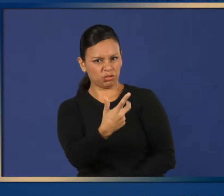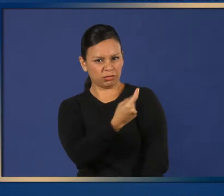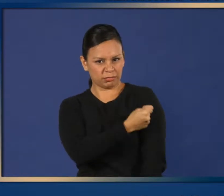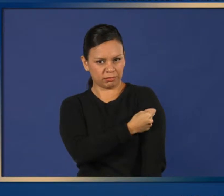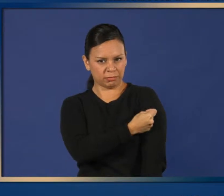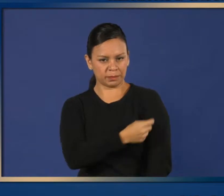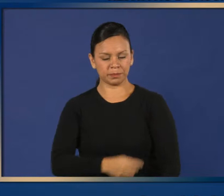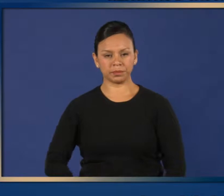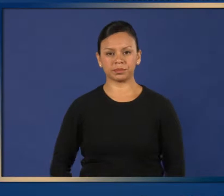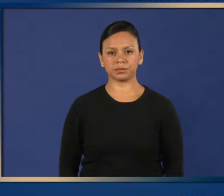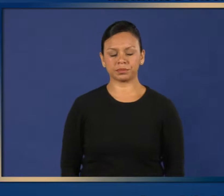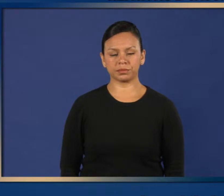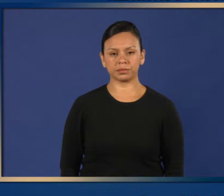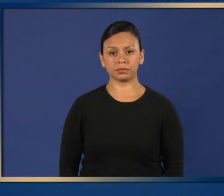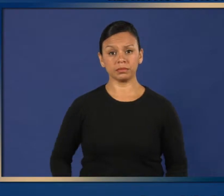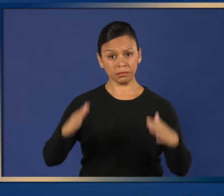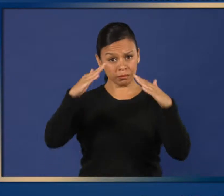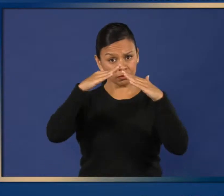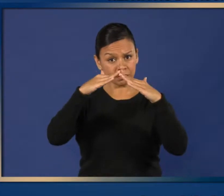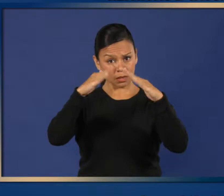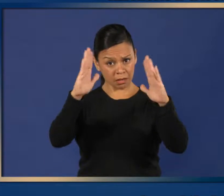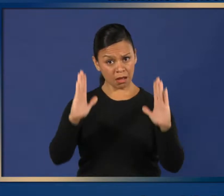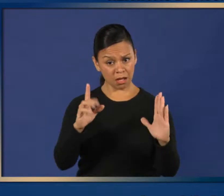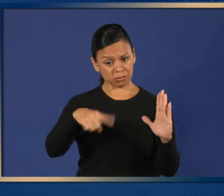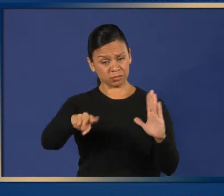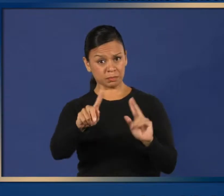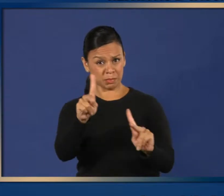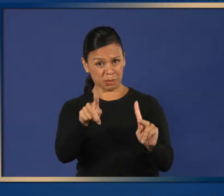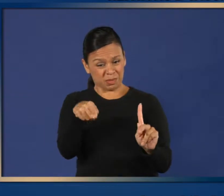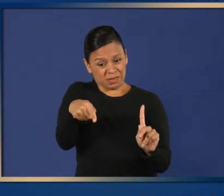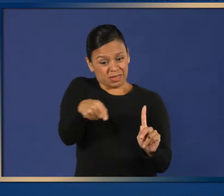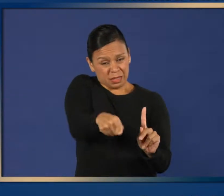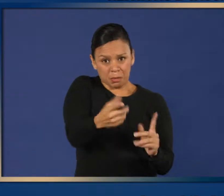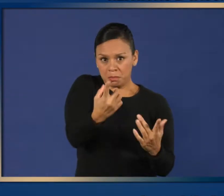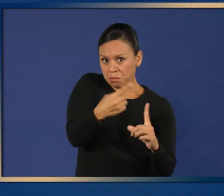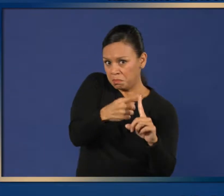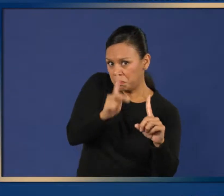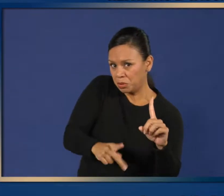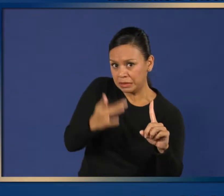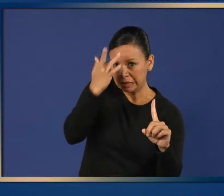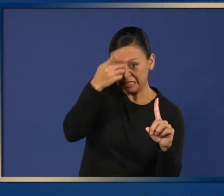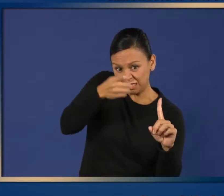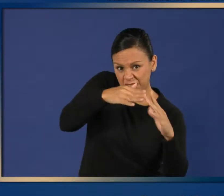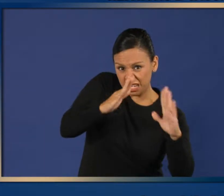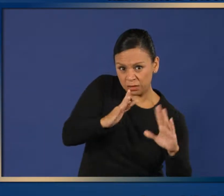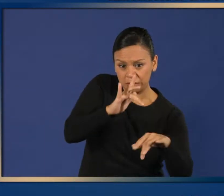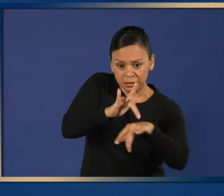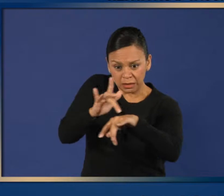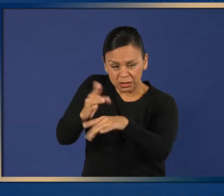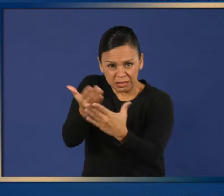household contacts of people infected with HBV,